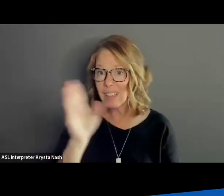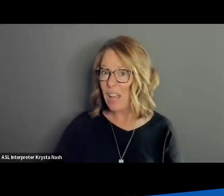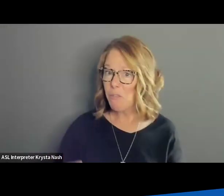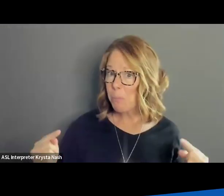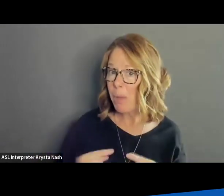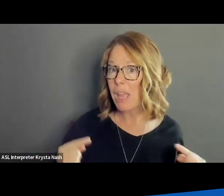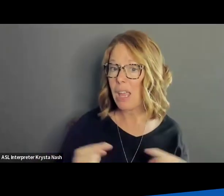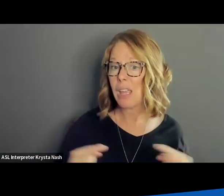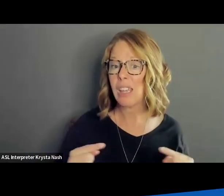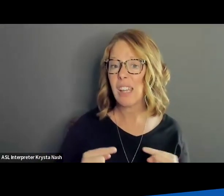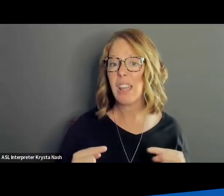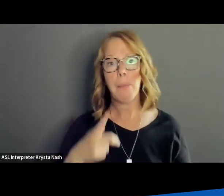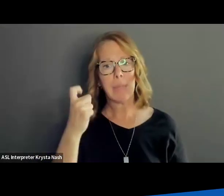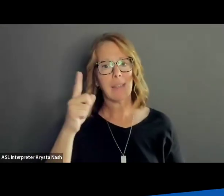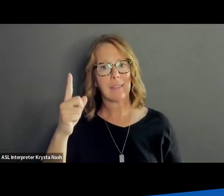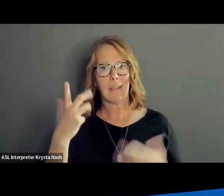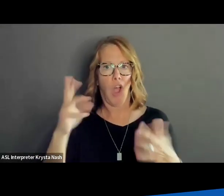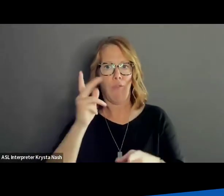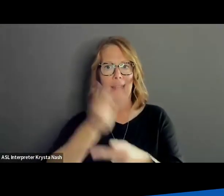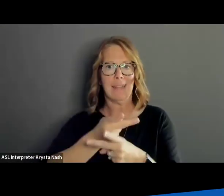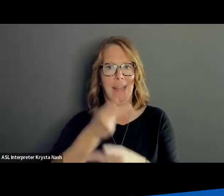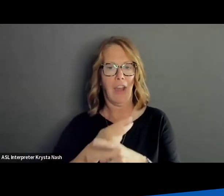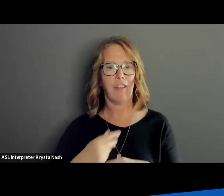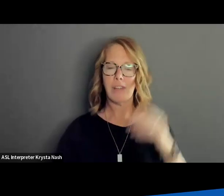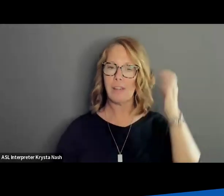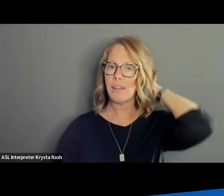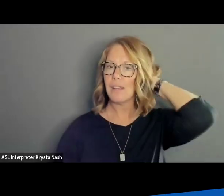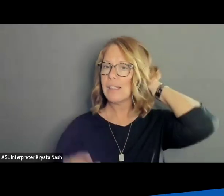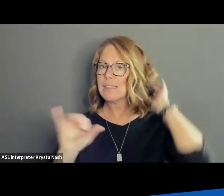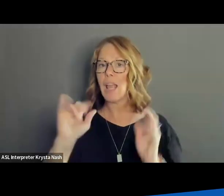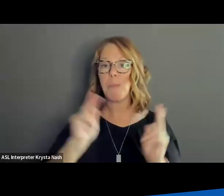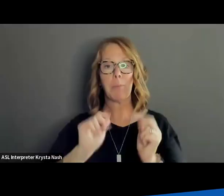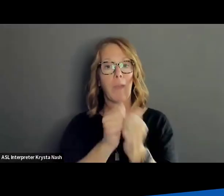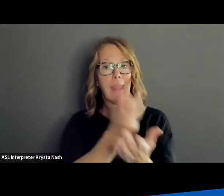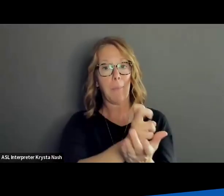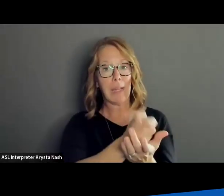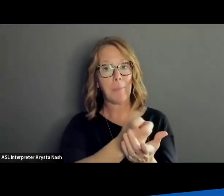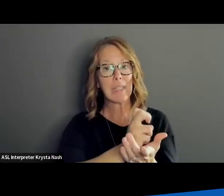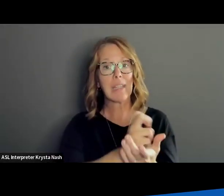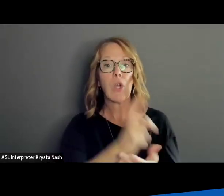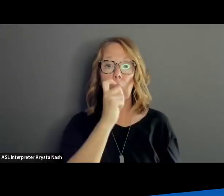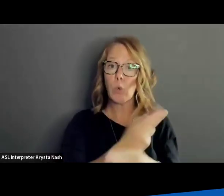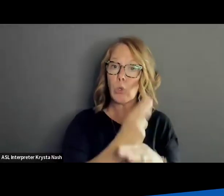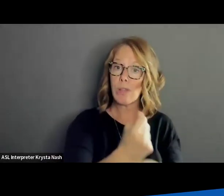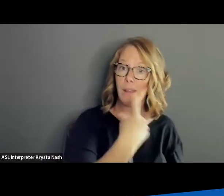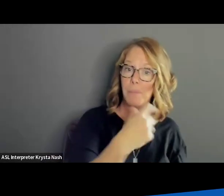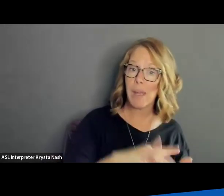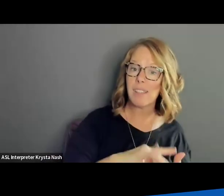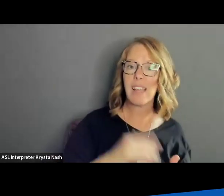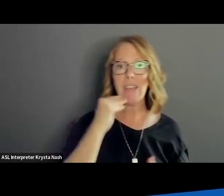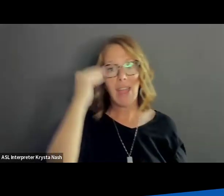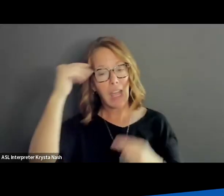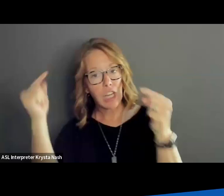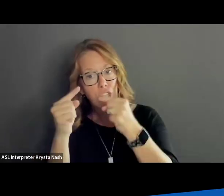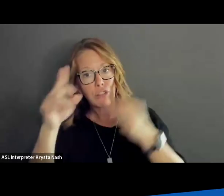it because it was being taken care of. Same thing with people who have epilepsy who take these medications. So if you have a head injury